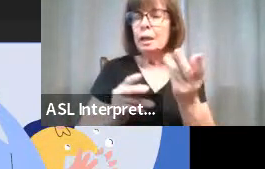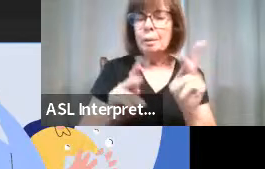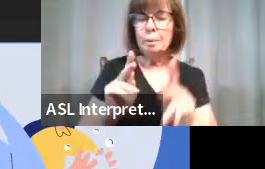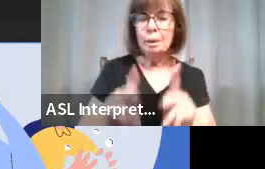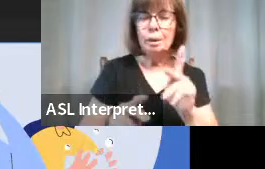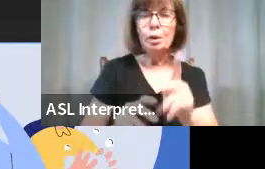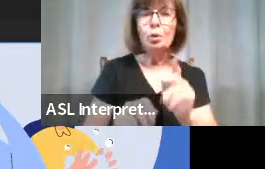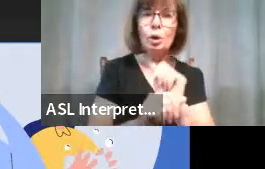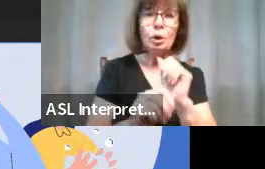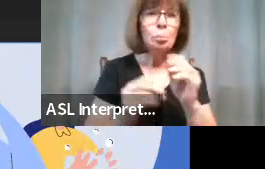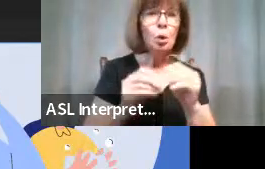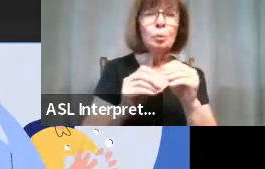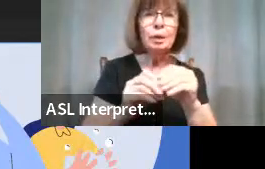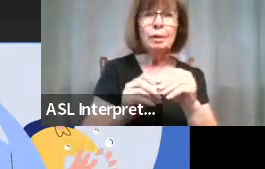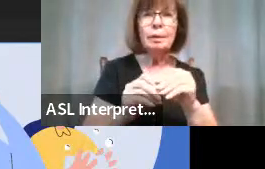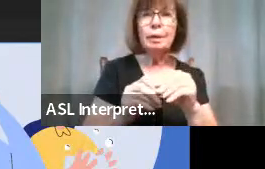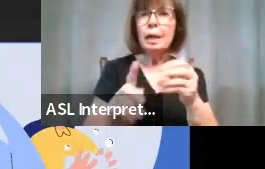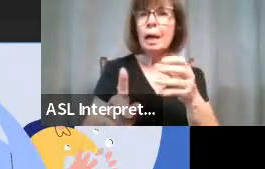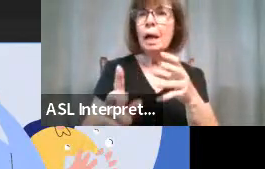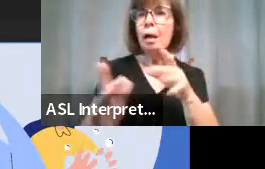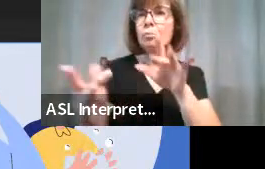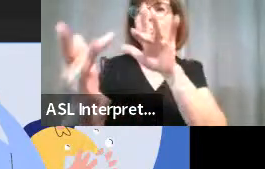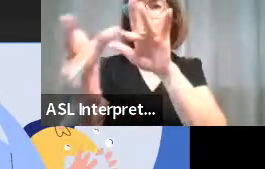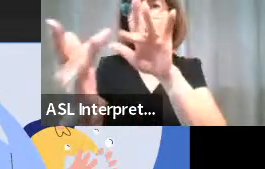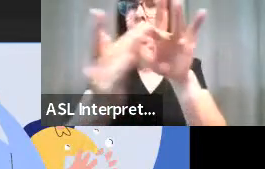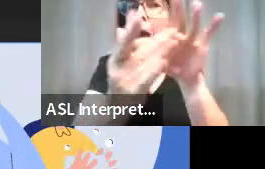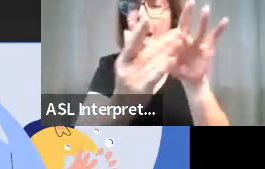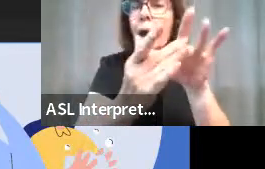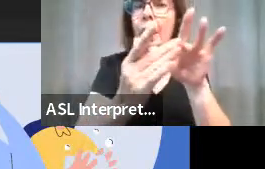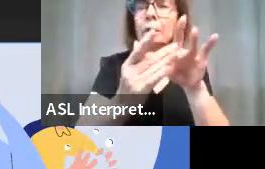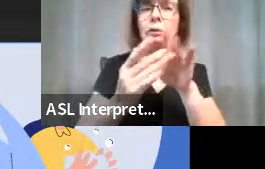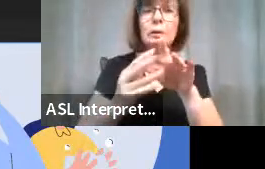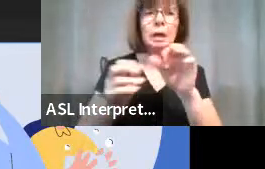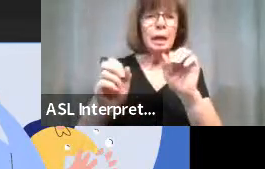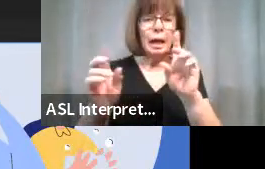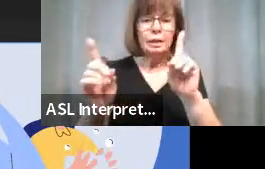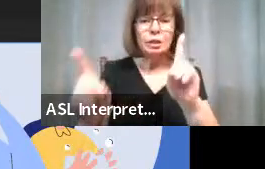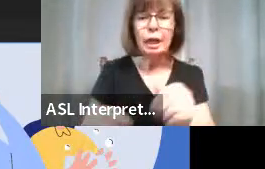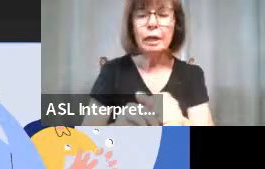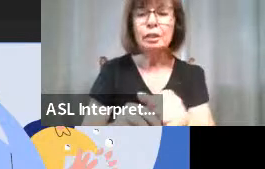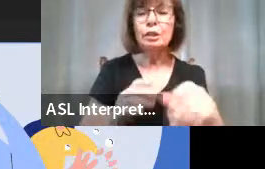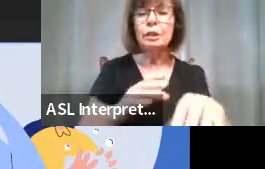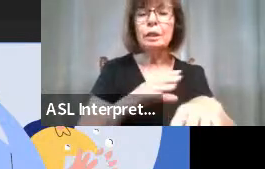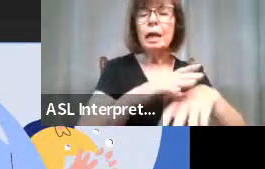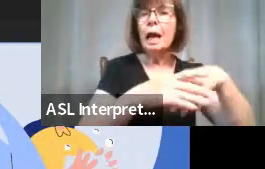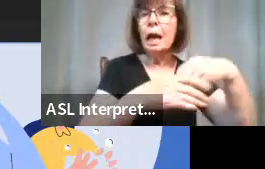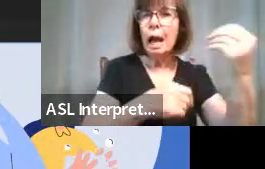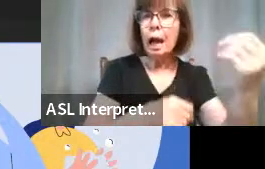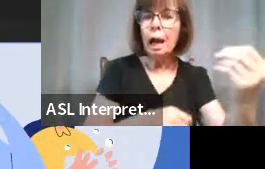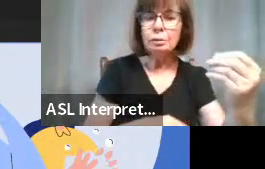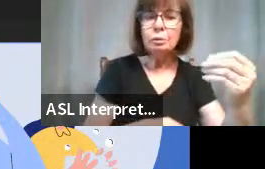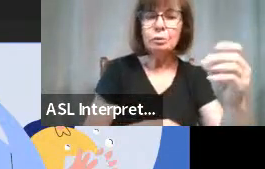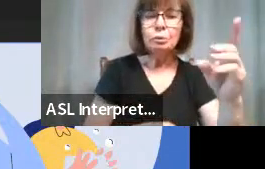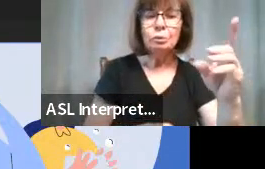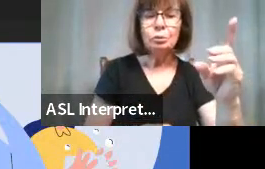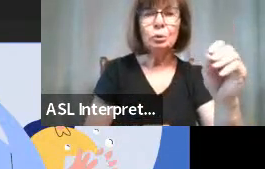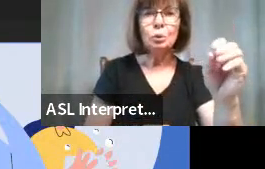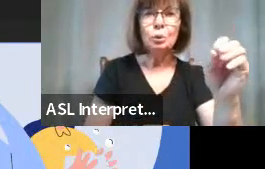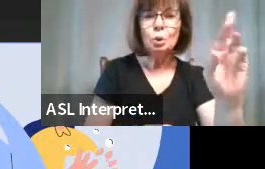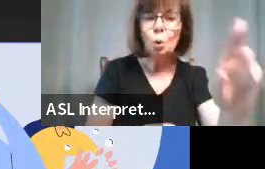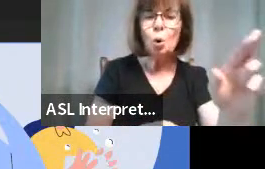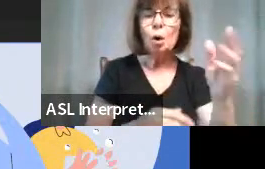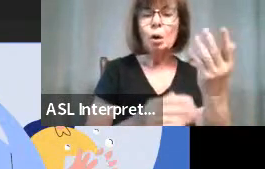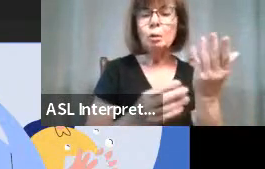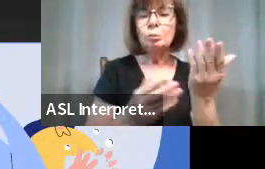education, vaccine support, working closely more with our door campaign, which they've been excellent, reaching out to the community we serve. And